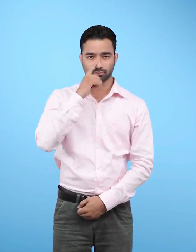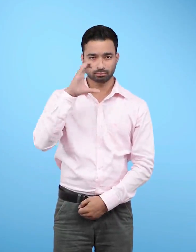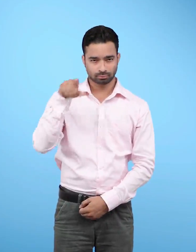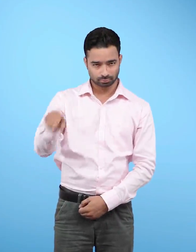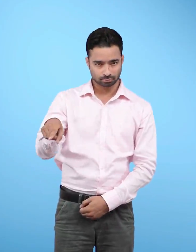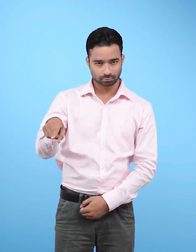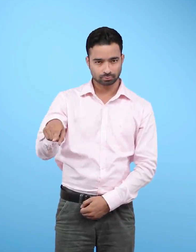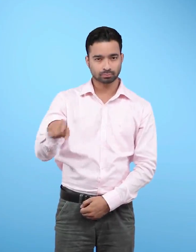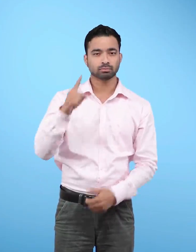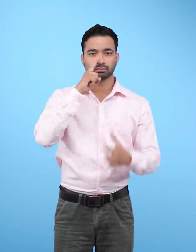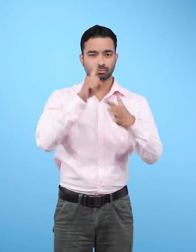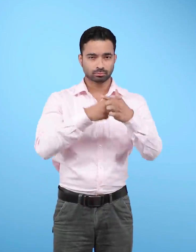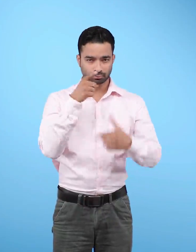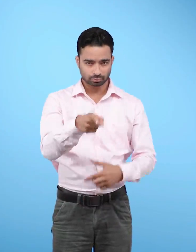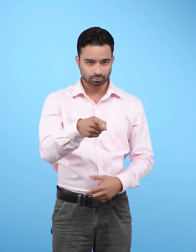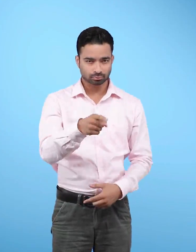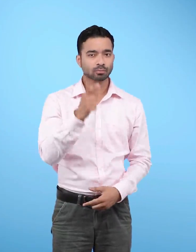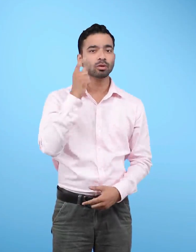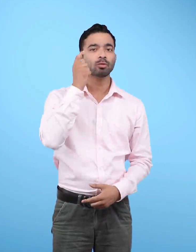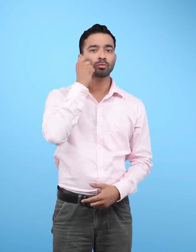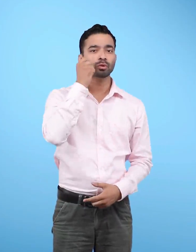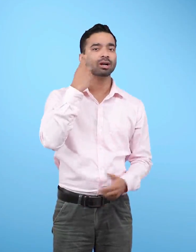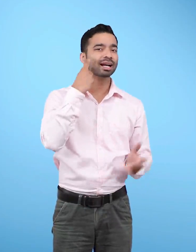Chumki, Jhumri and Imran